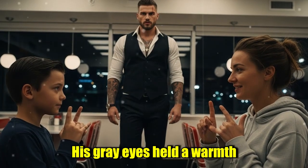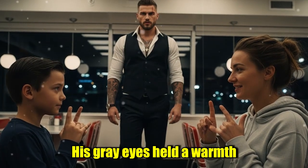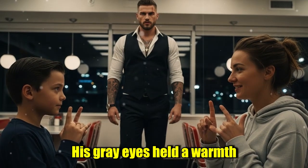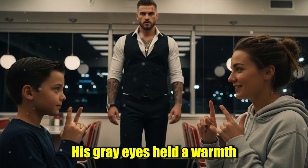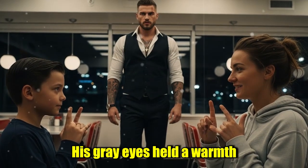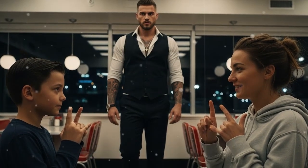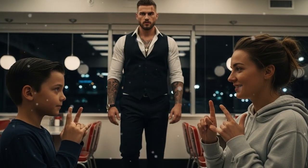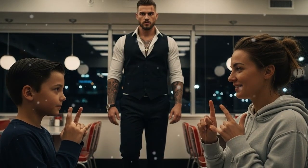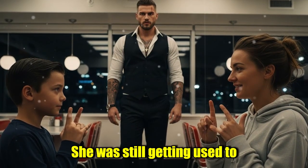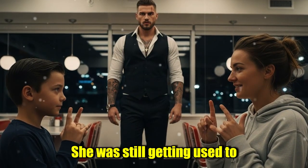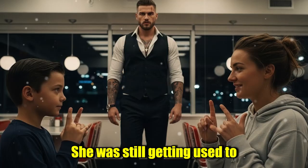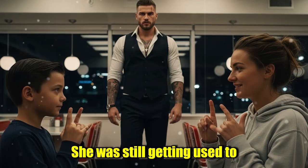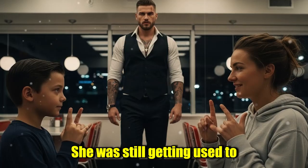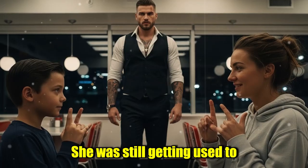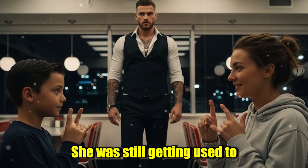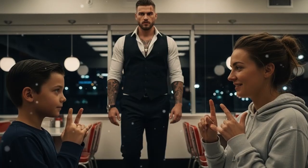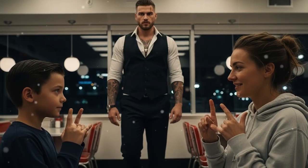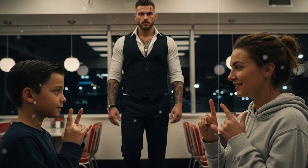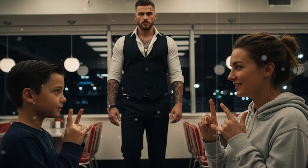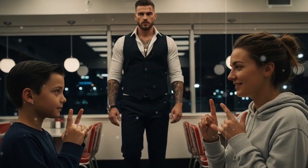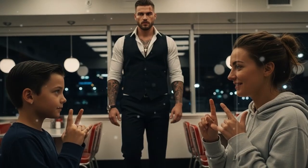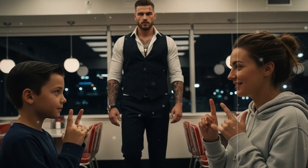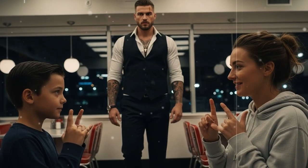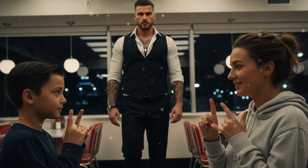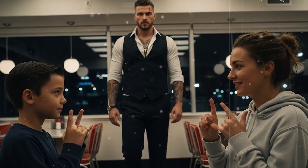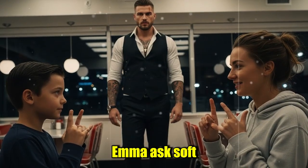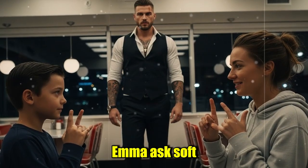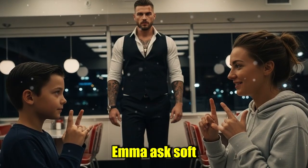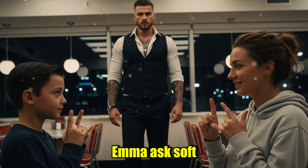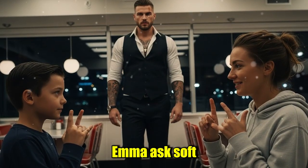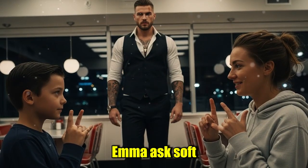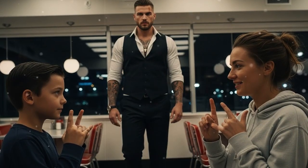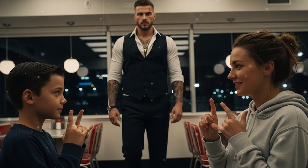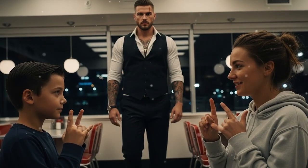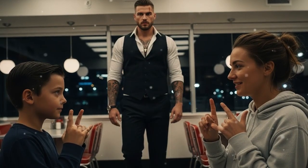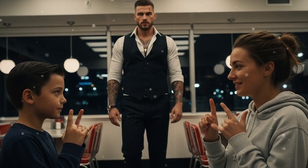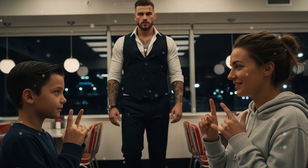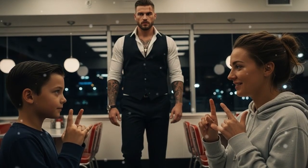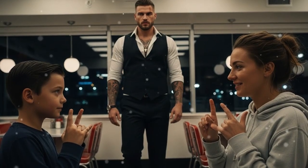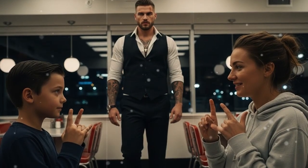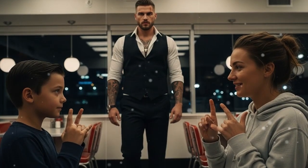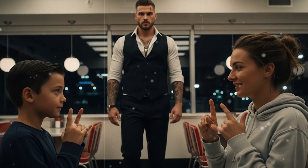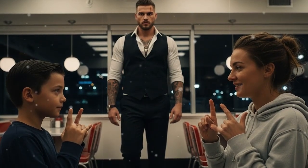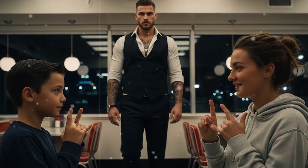a warmth she was still getting used to. Done what? Emma asked softly. Try to teach someone else to